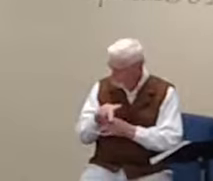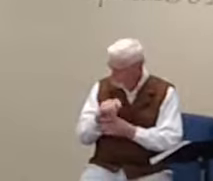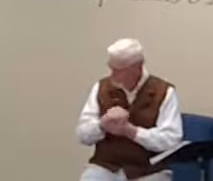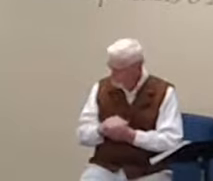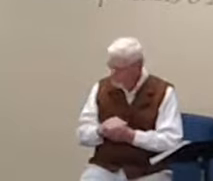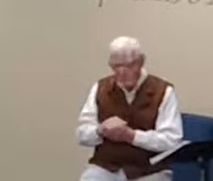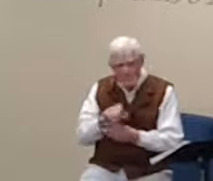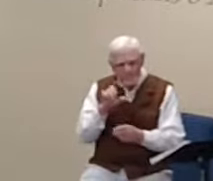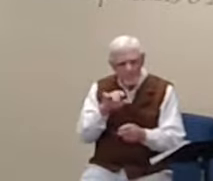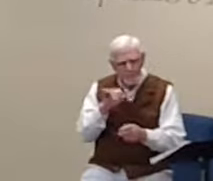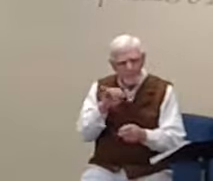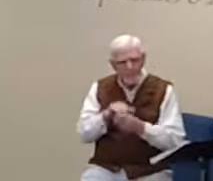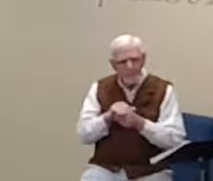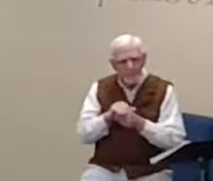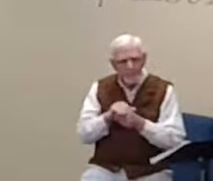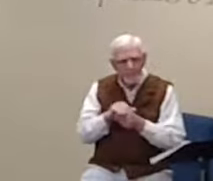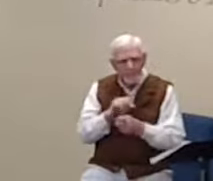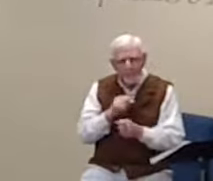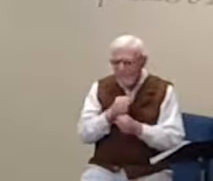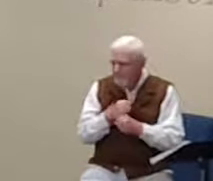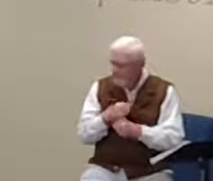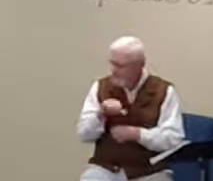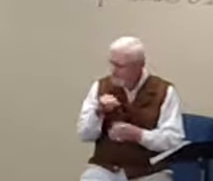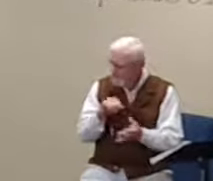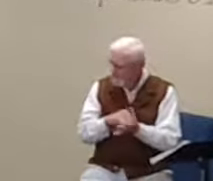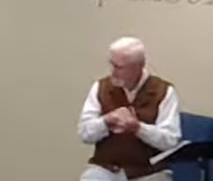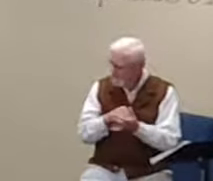I believe they made it.